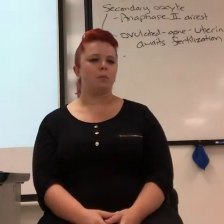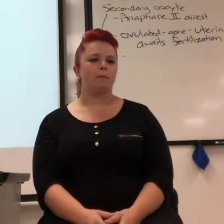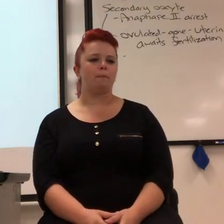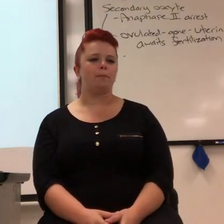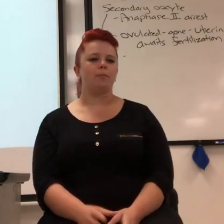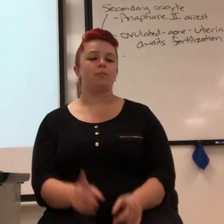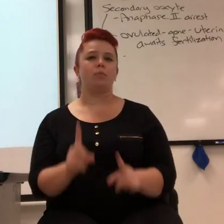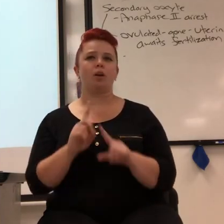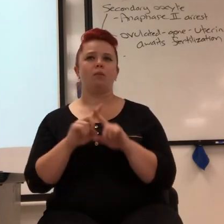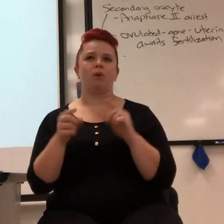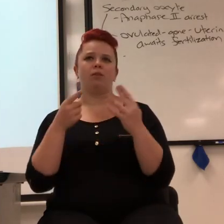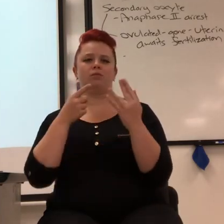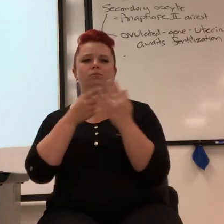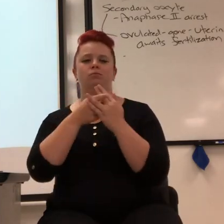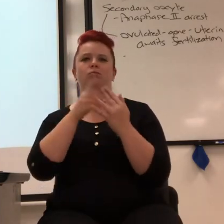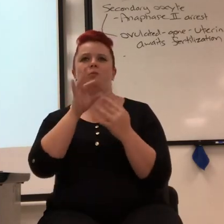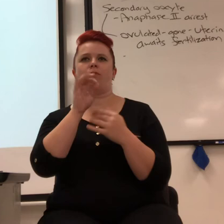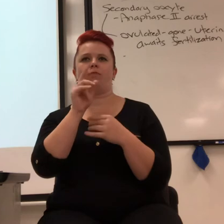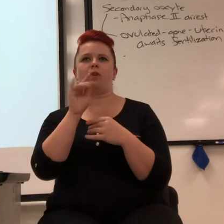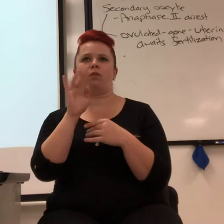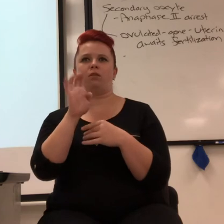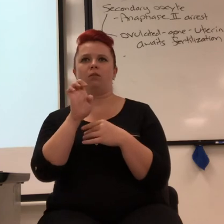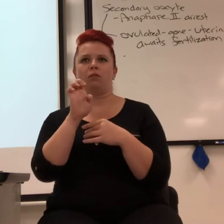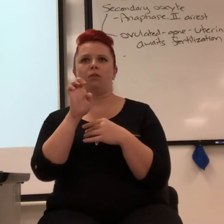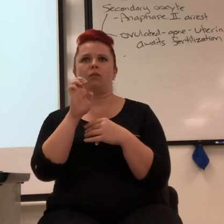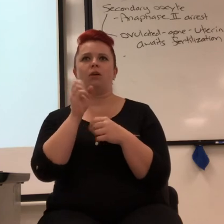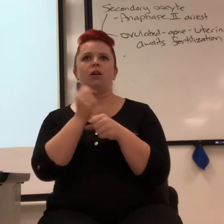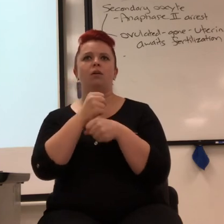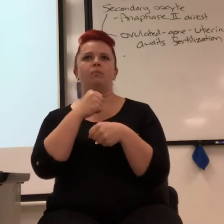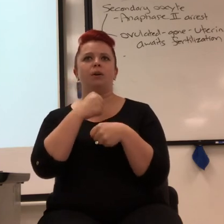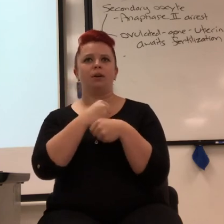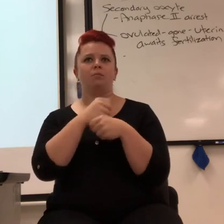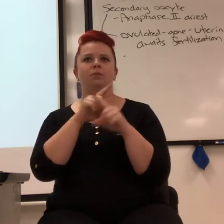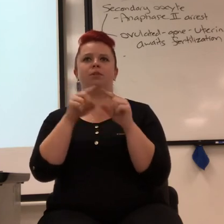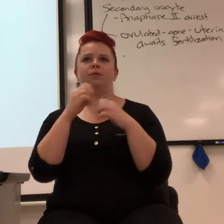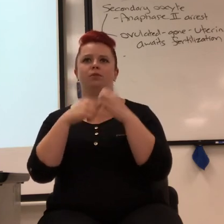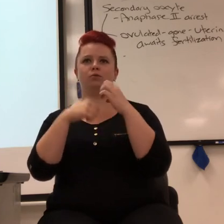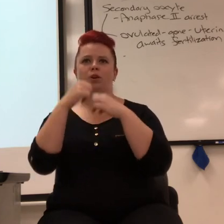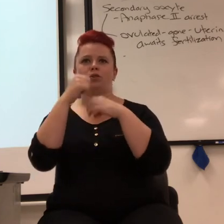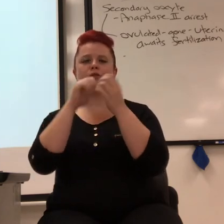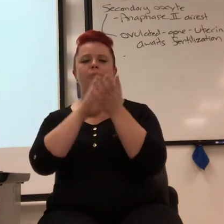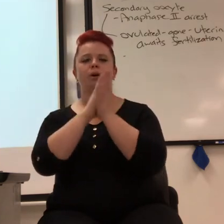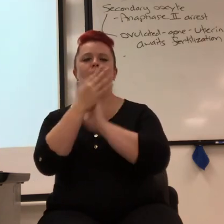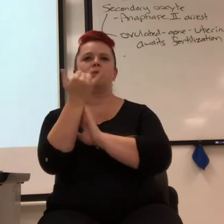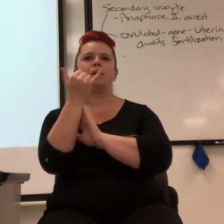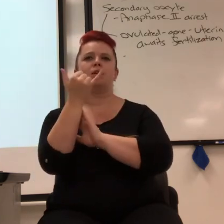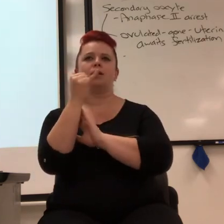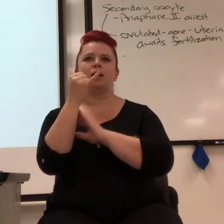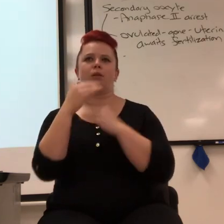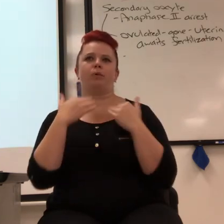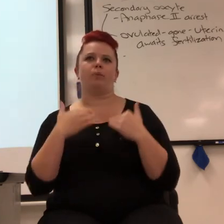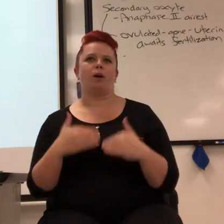But that ruptured follicle will actually become an endocrine structure. It'll turn into a yellow body.